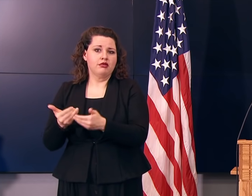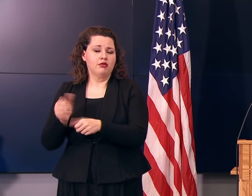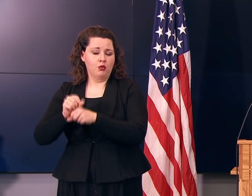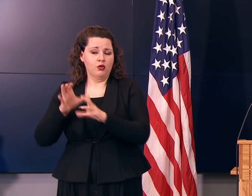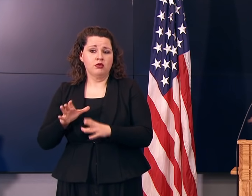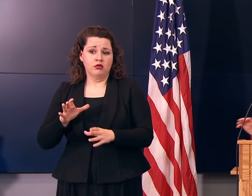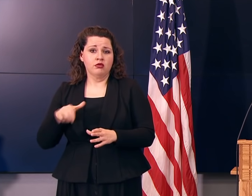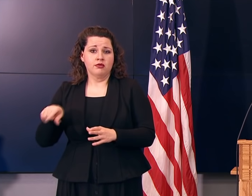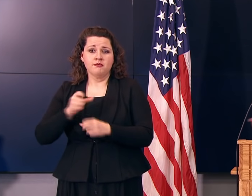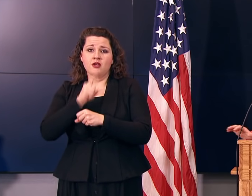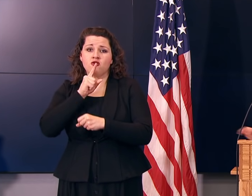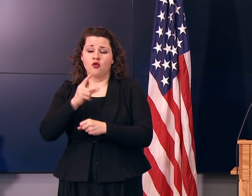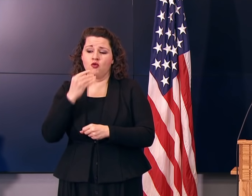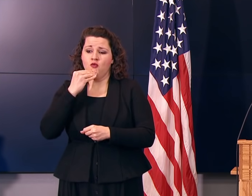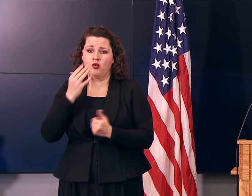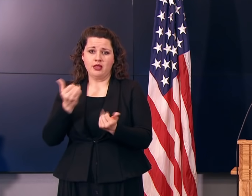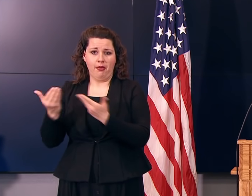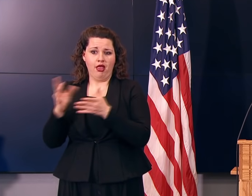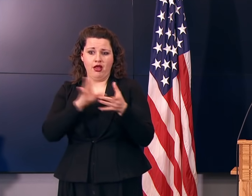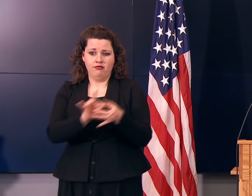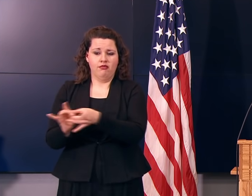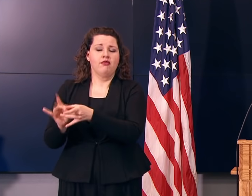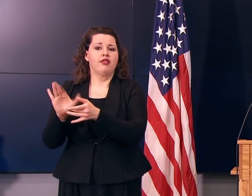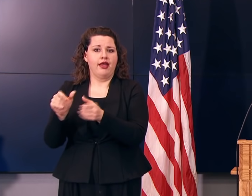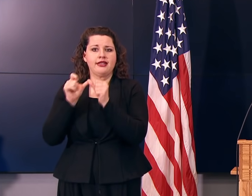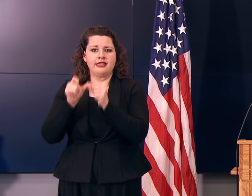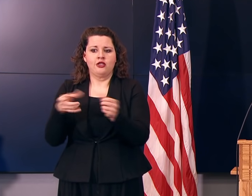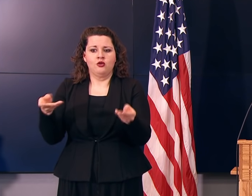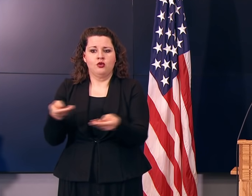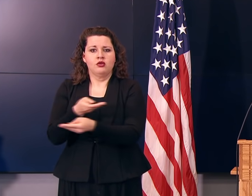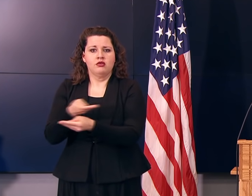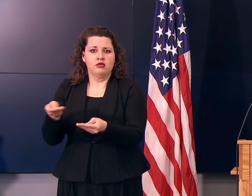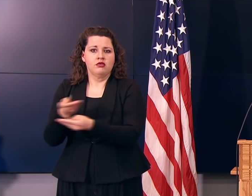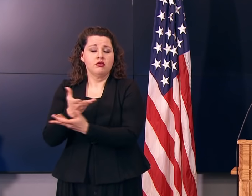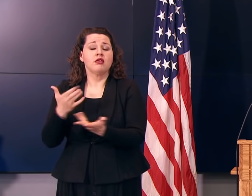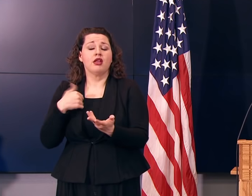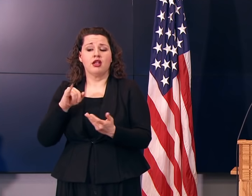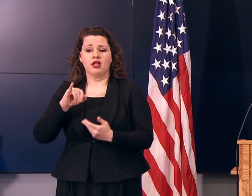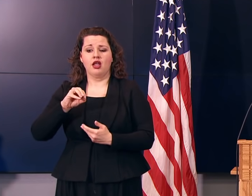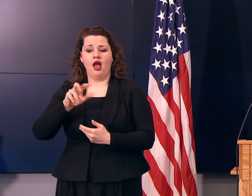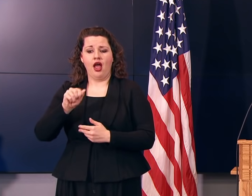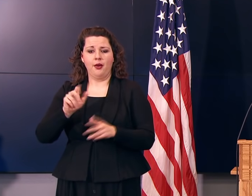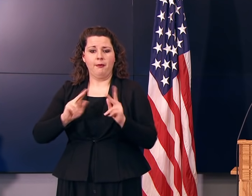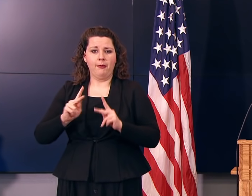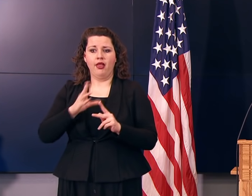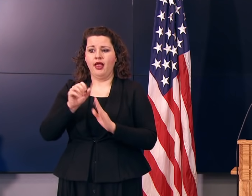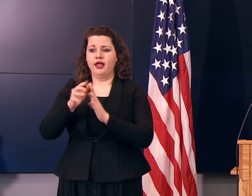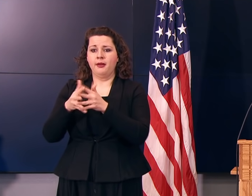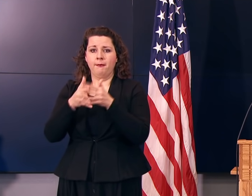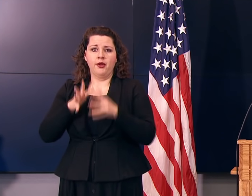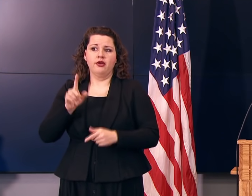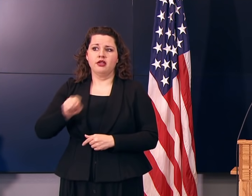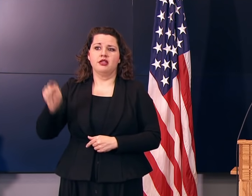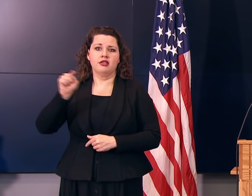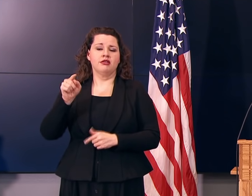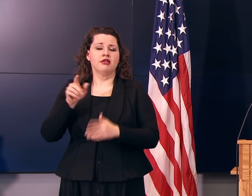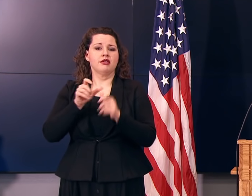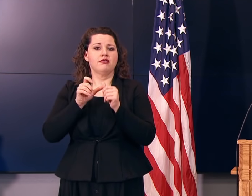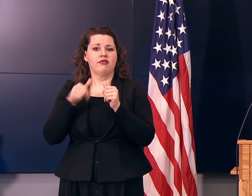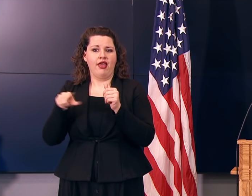sure that that food supply chain continues to move, and Iowans and Americans continue to have